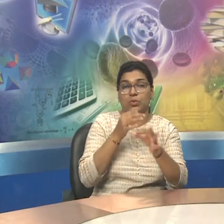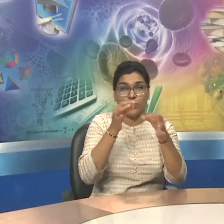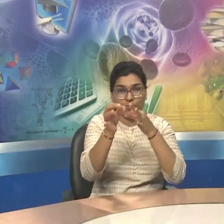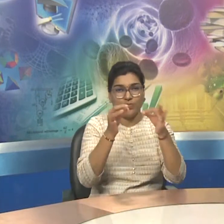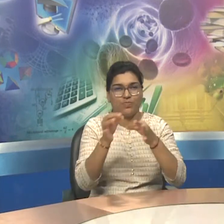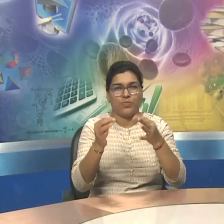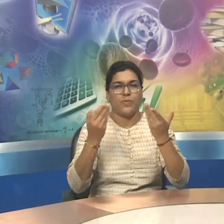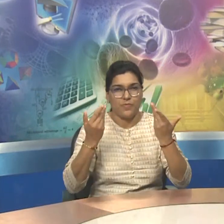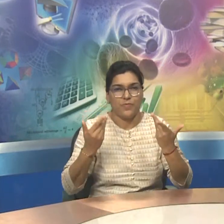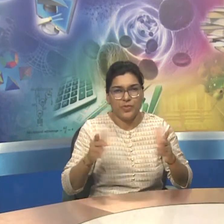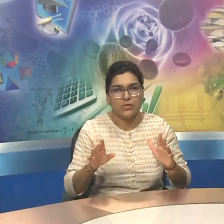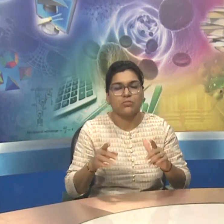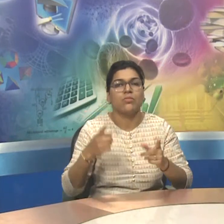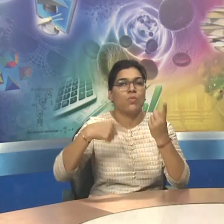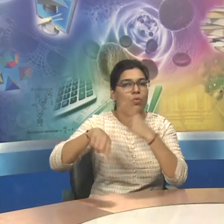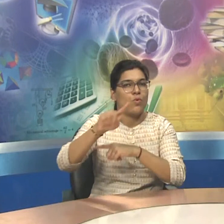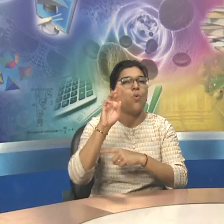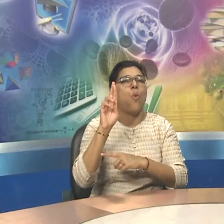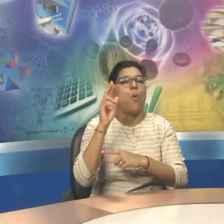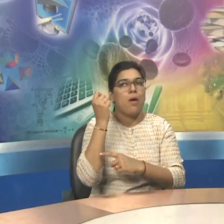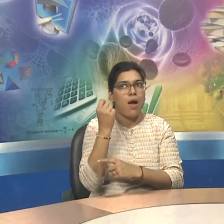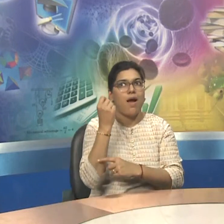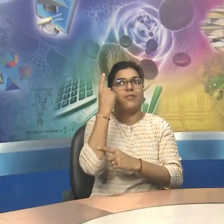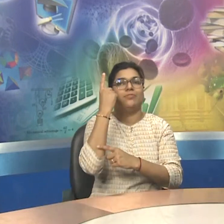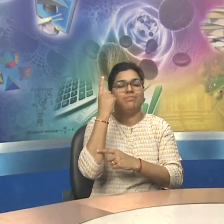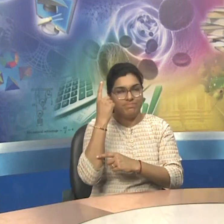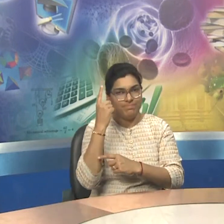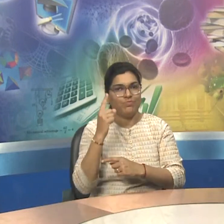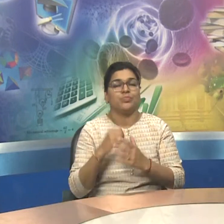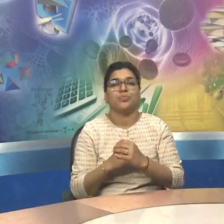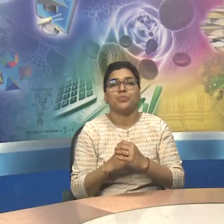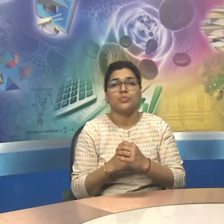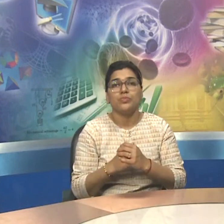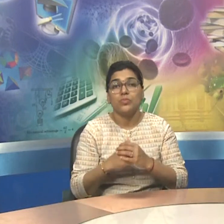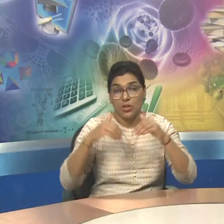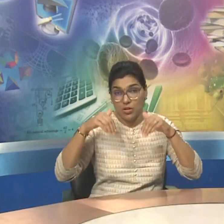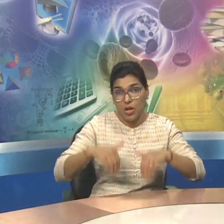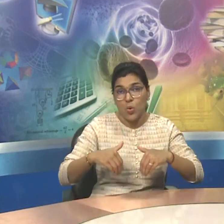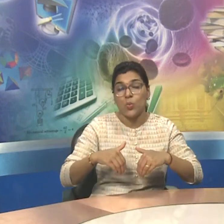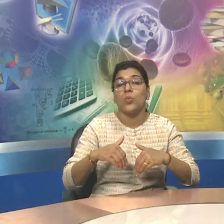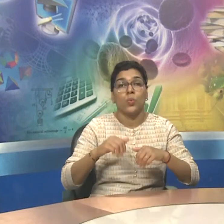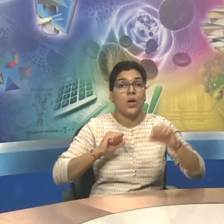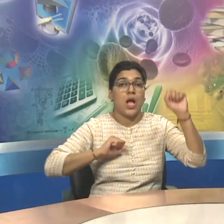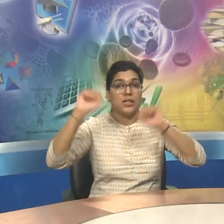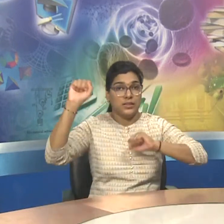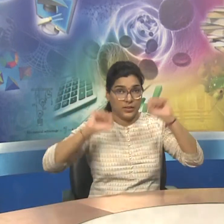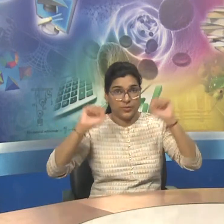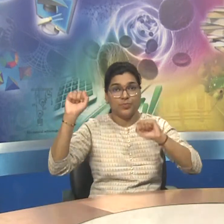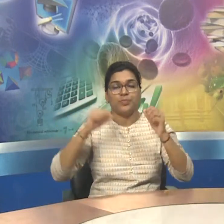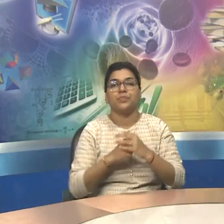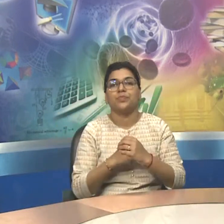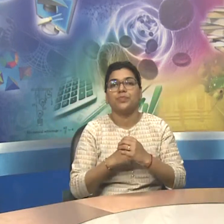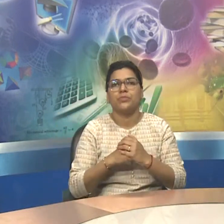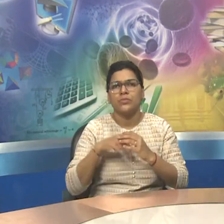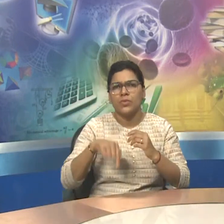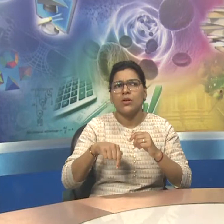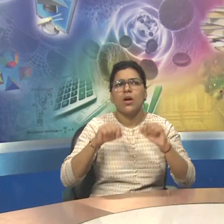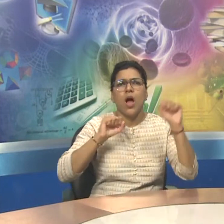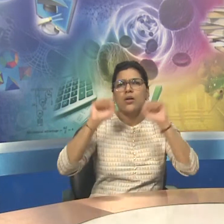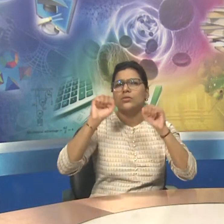So far now the explanation part has been finished. I hope you all have understood it well. Let's move to